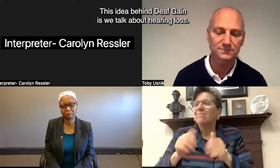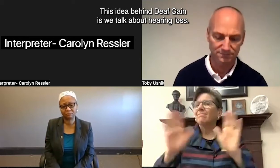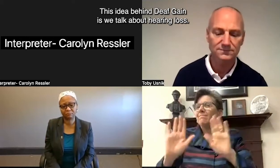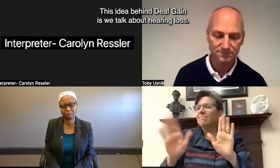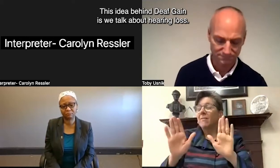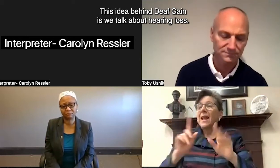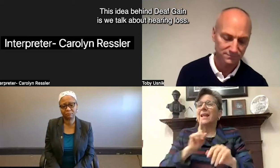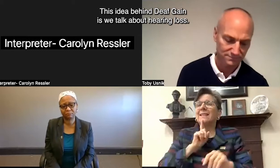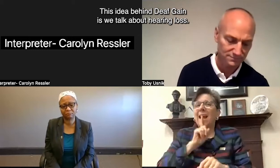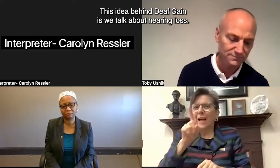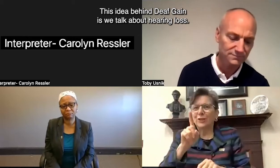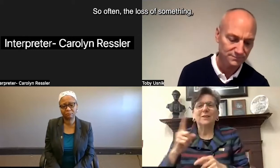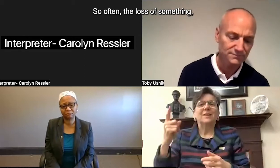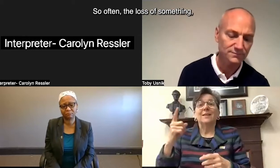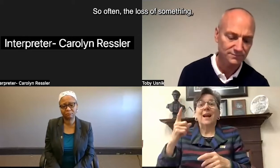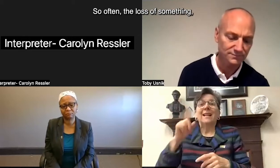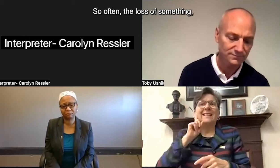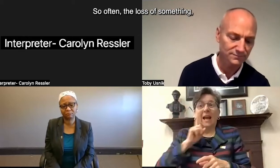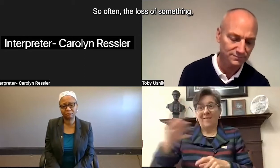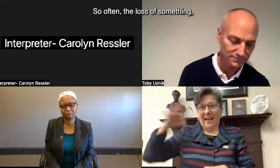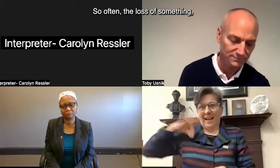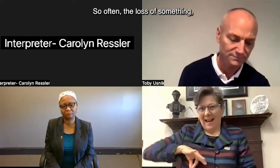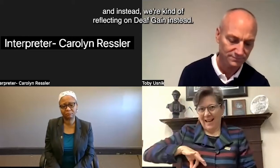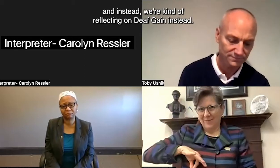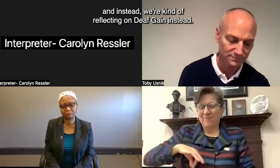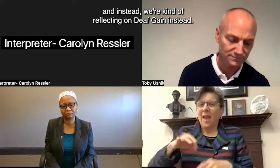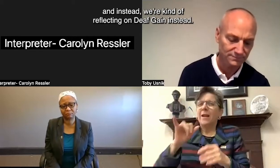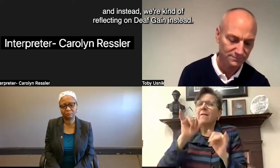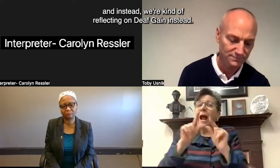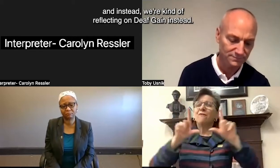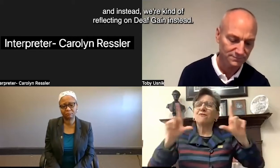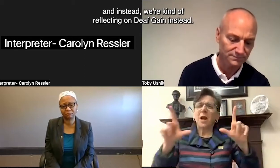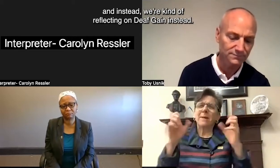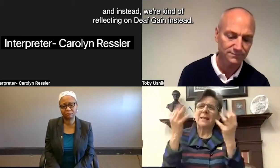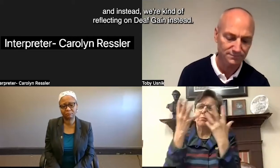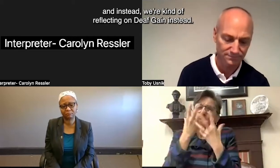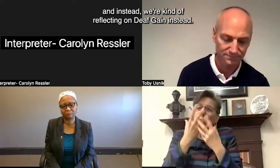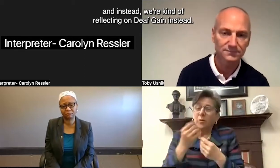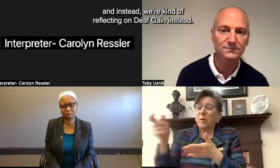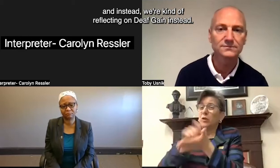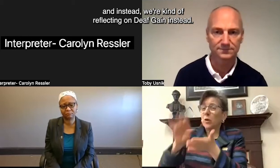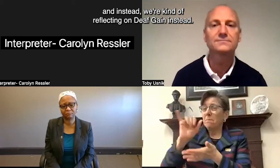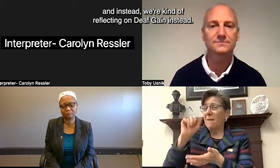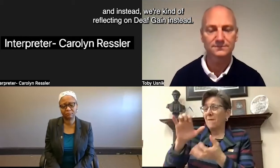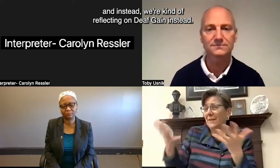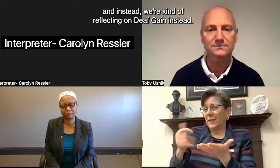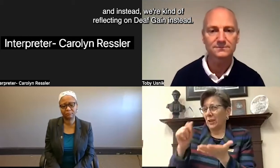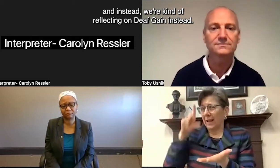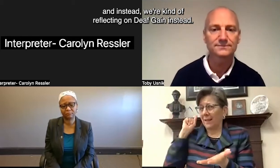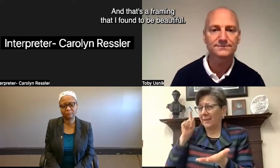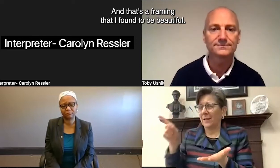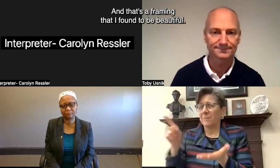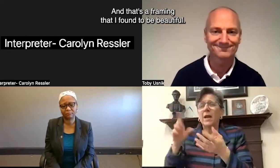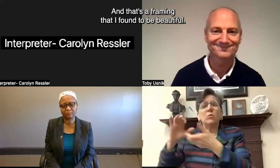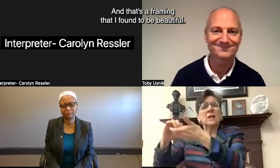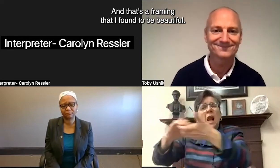so often, the loss of something, and instead we're kind of reflecting on Deaf Gain instead. And that's a framing that I found to be